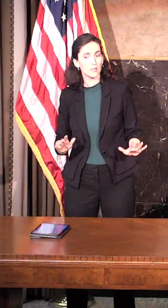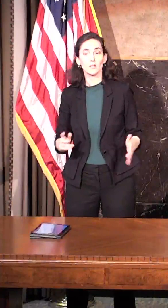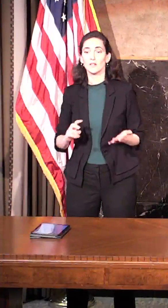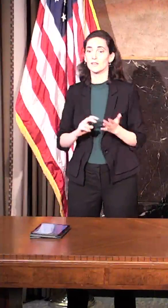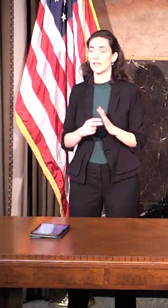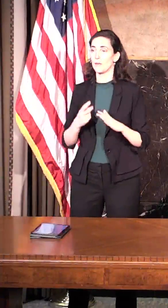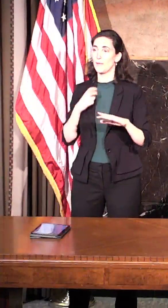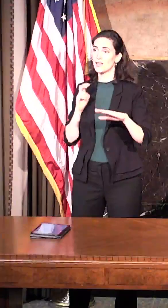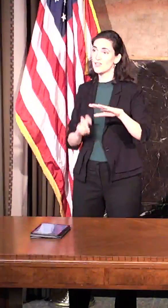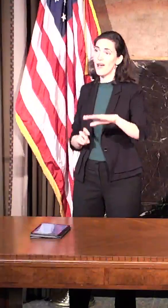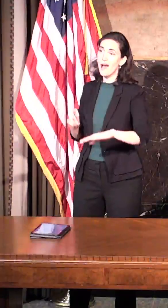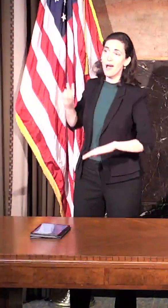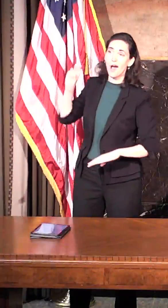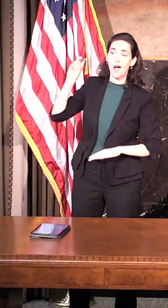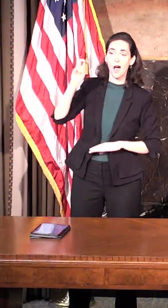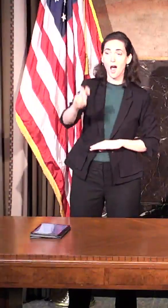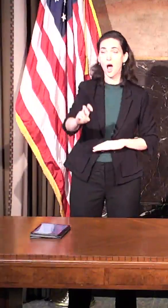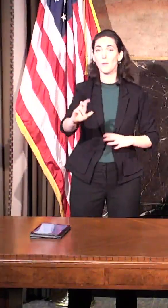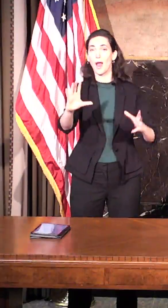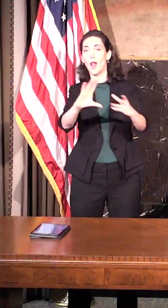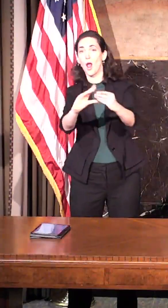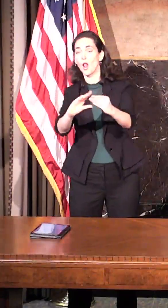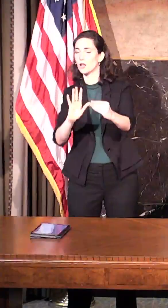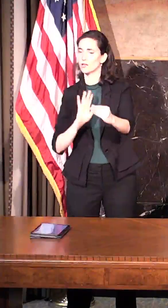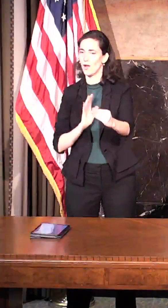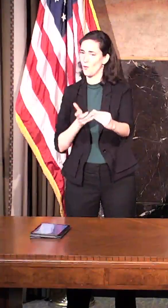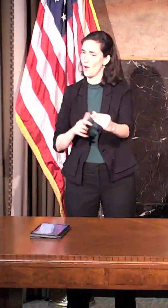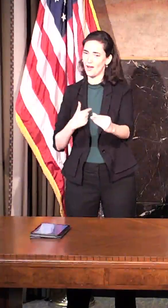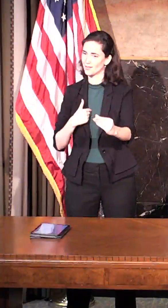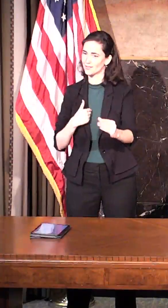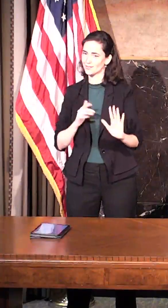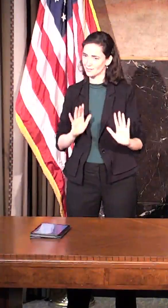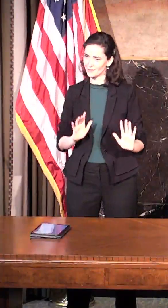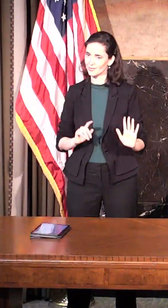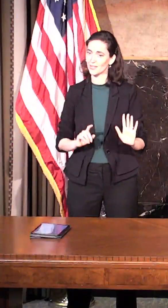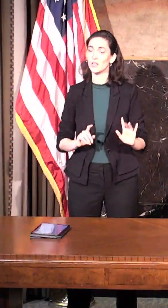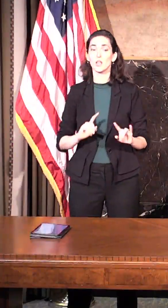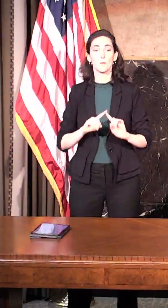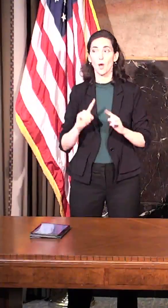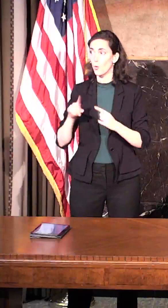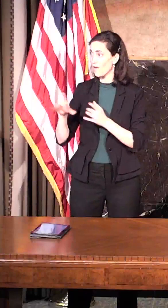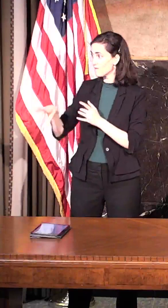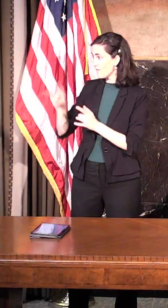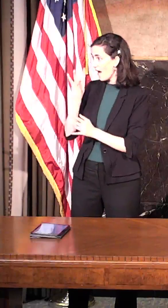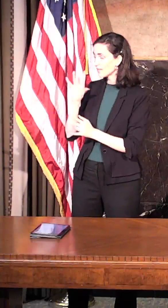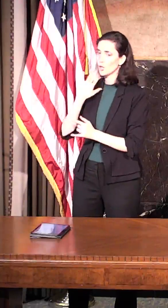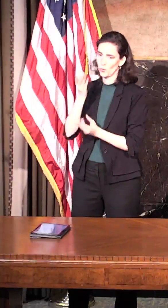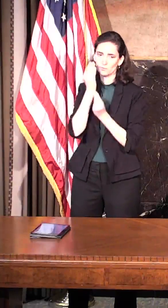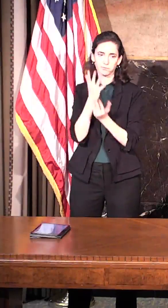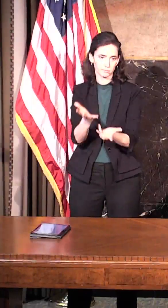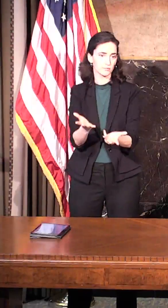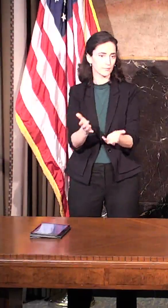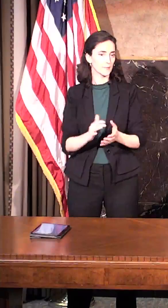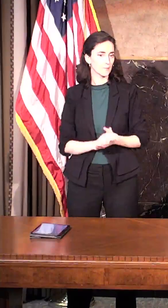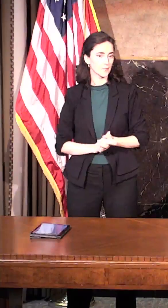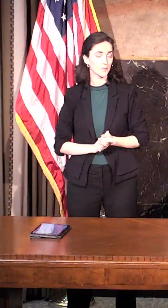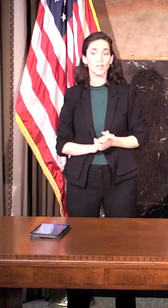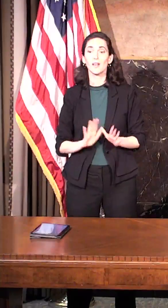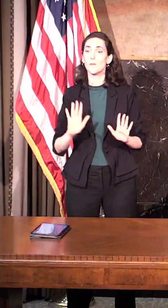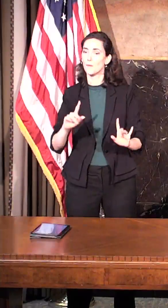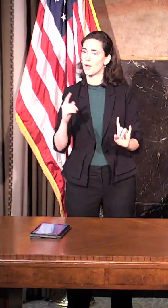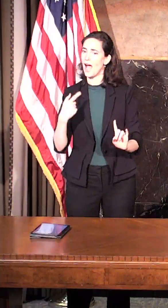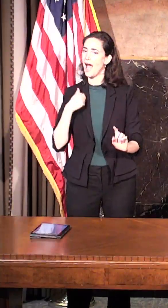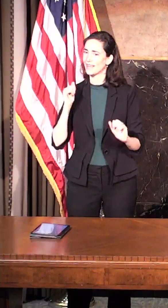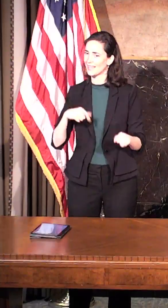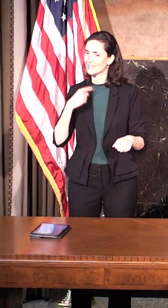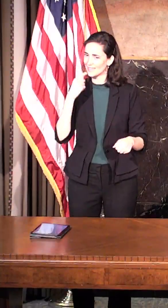get too far in front. But as soon as we're able to do that, we're going to let you all know. But I can tell you, and I think